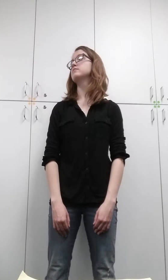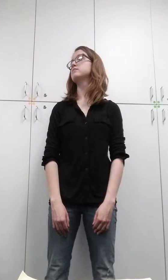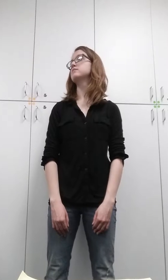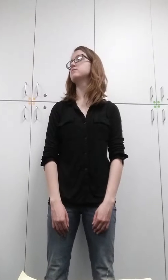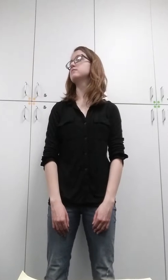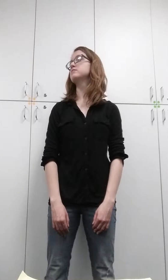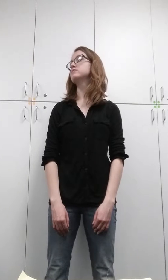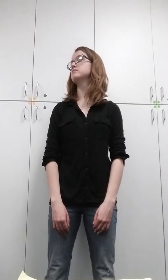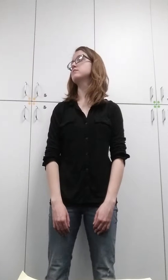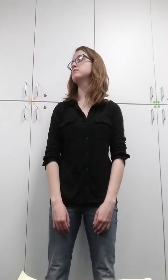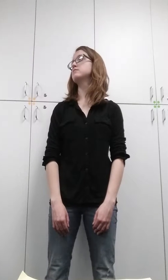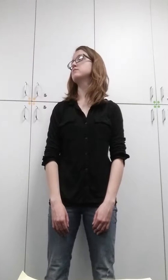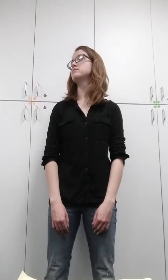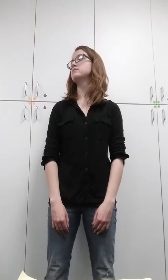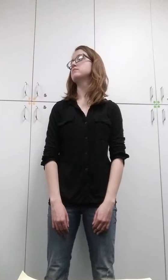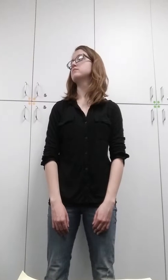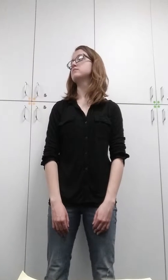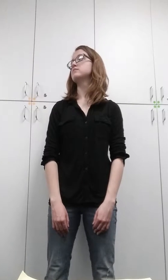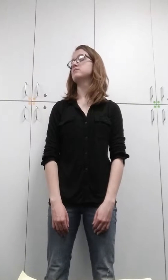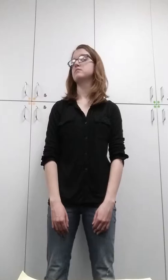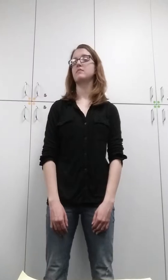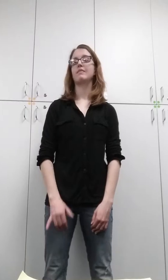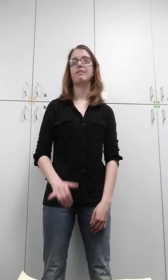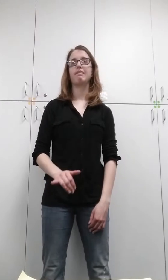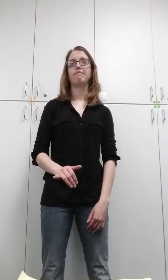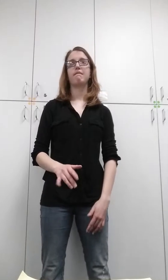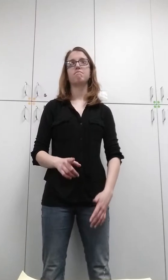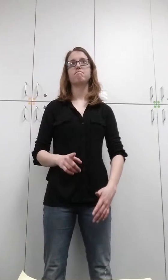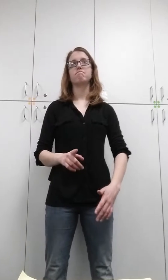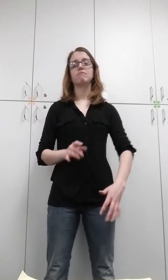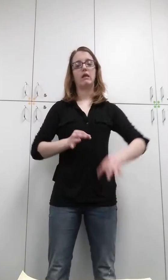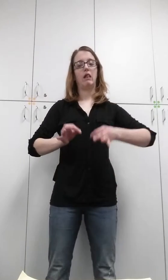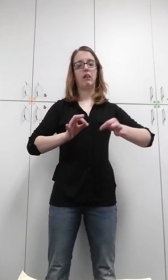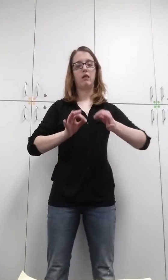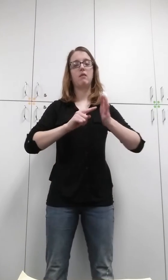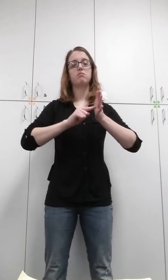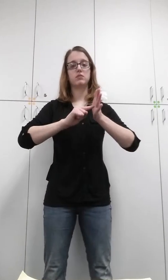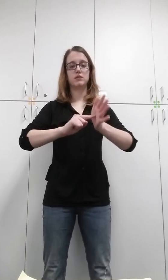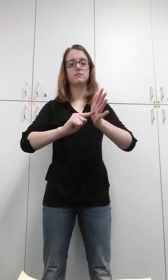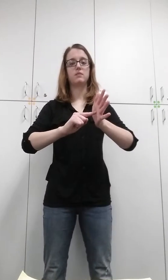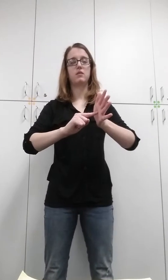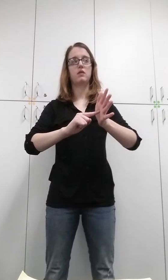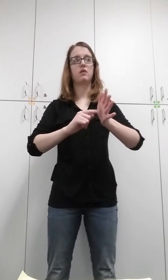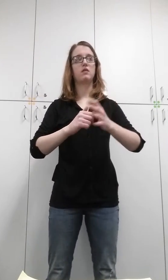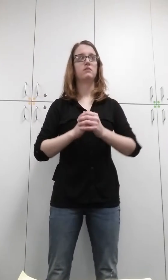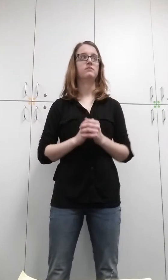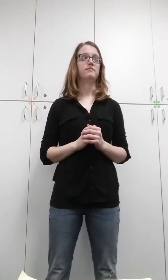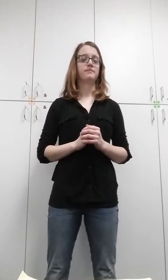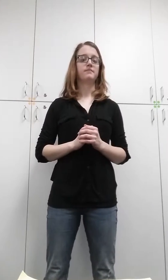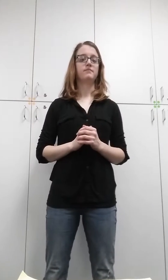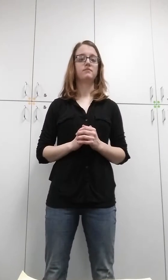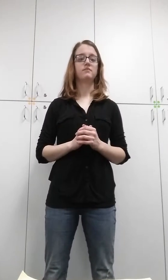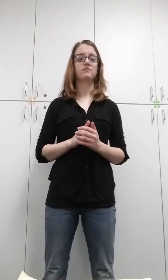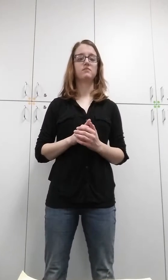That's explain by example. That's the feature of ASL. So, do deaf people